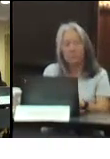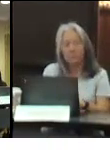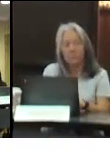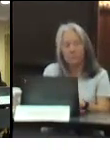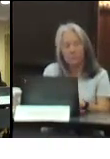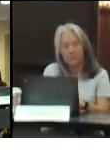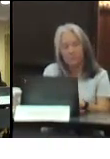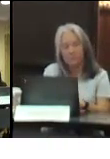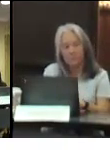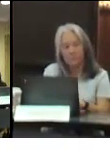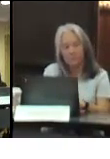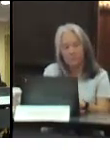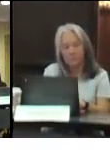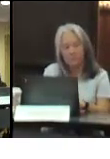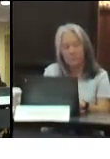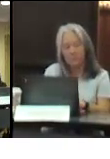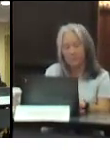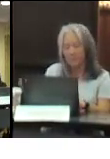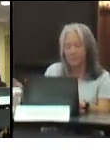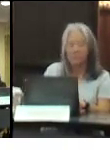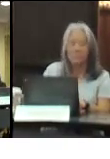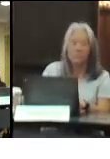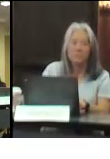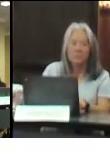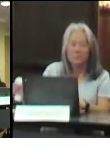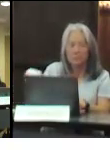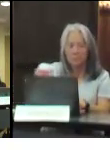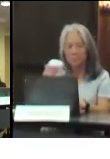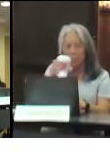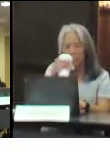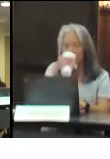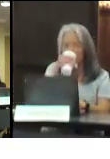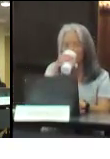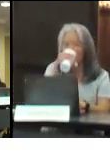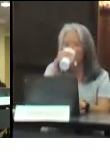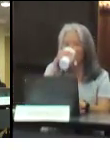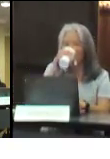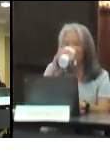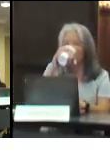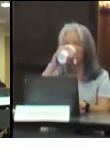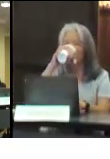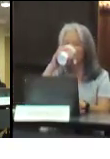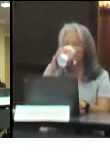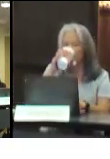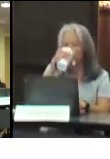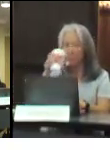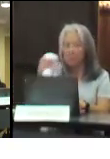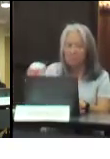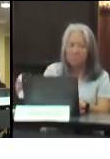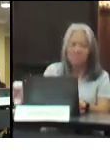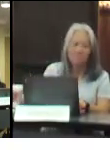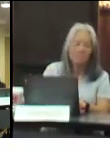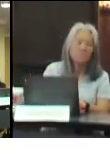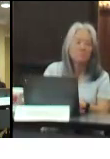it's going to include that's some of the things that we're looking into. I would say it'd be very difficult to not include substance use disorder because,